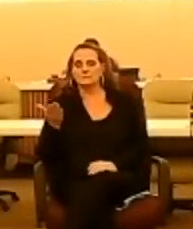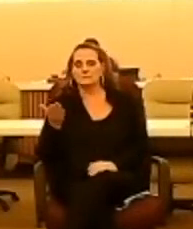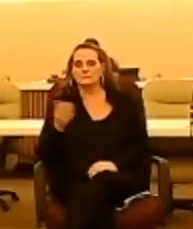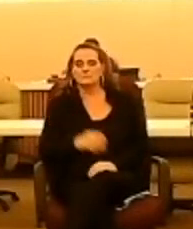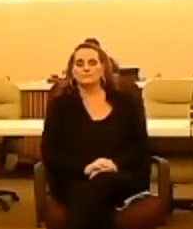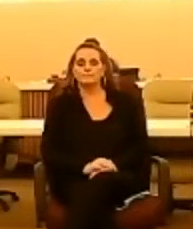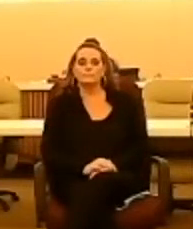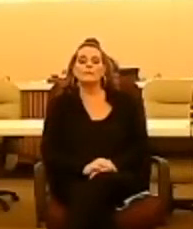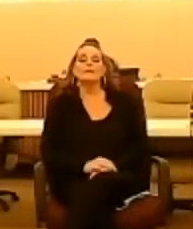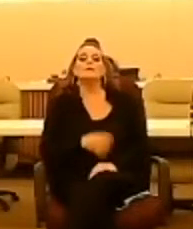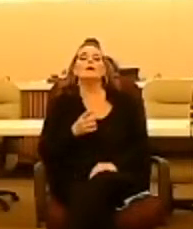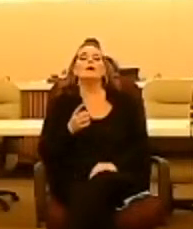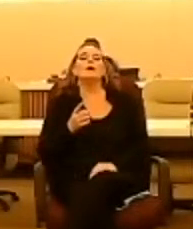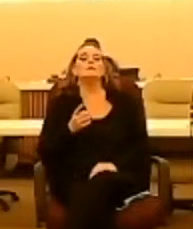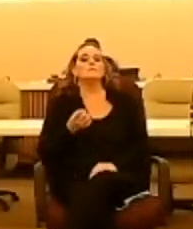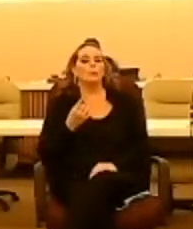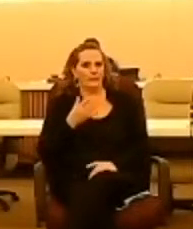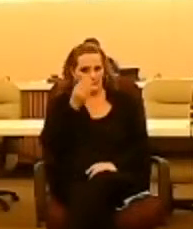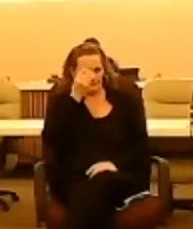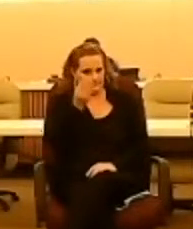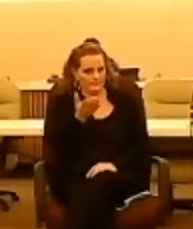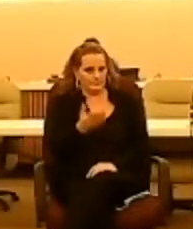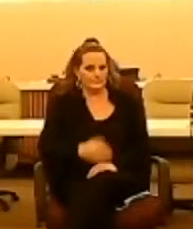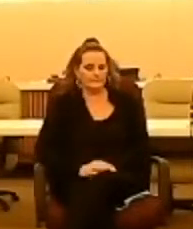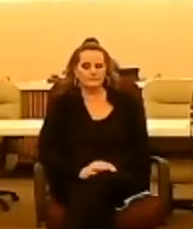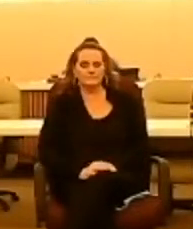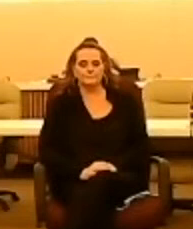The one thing I will note,